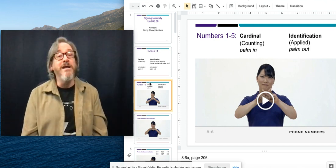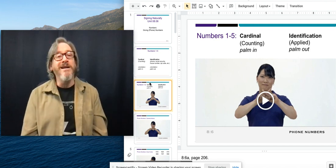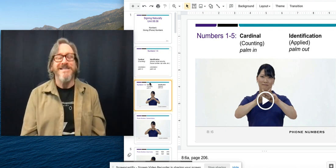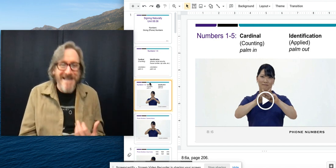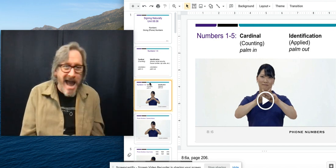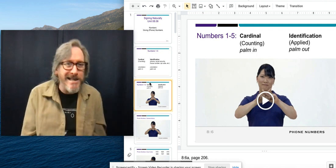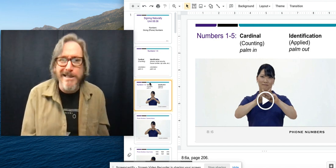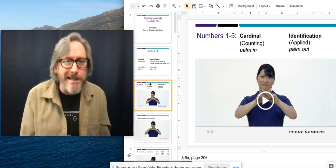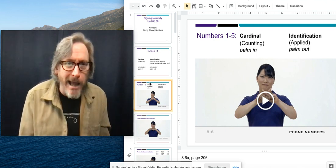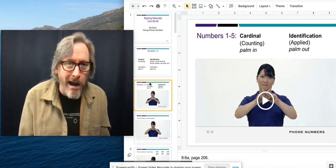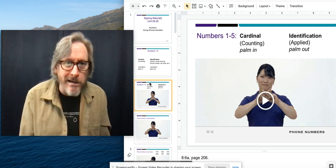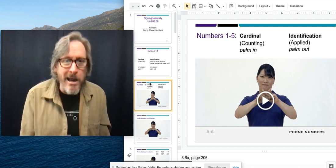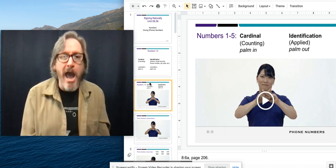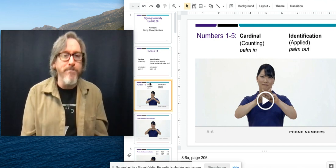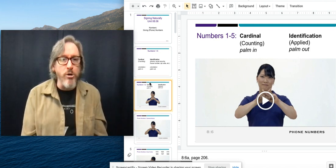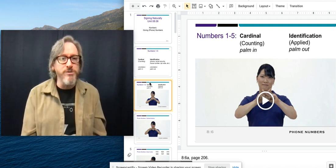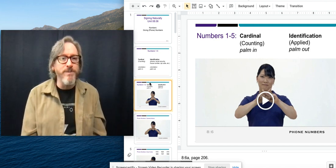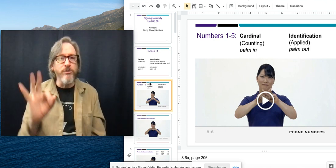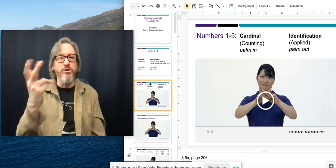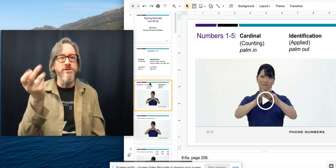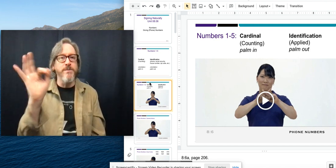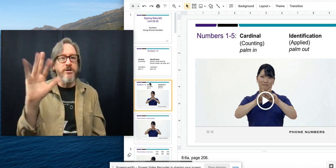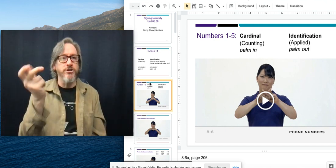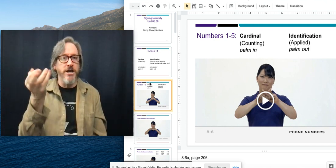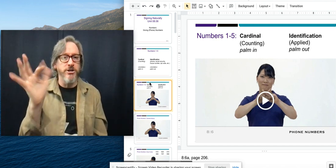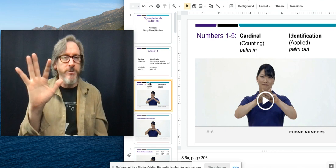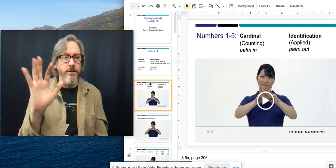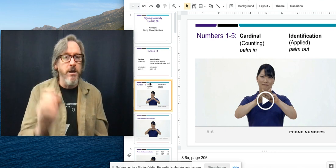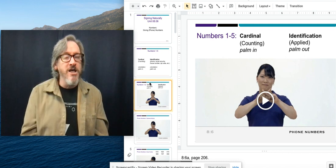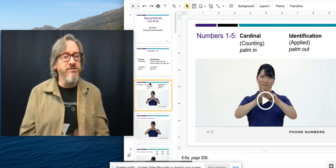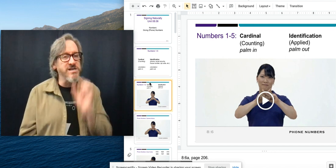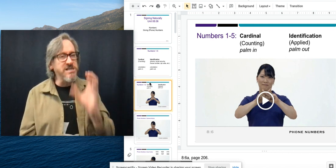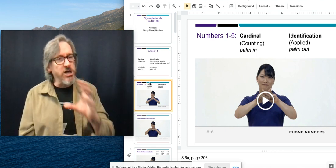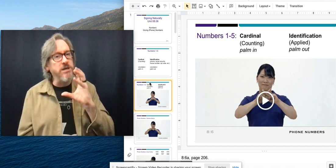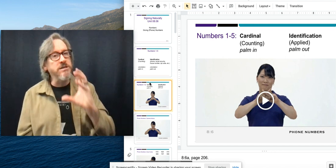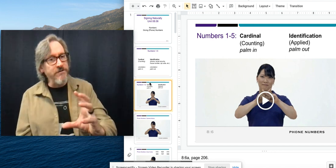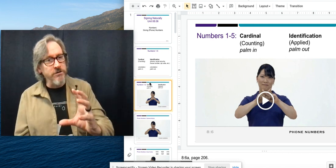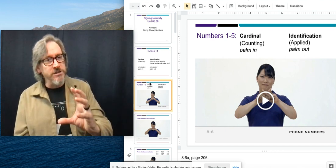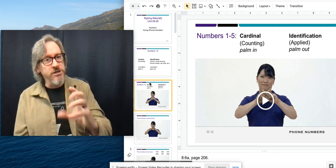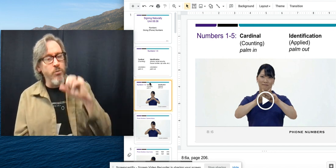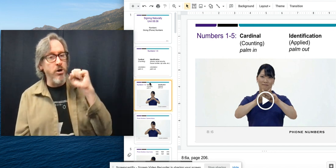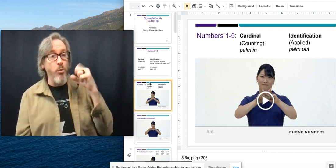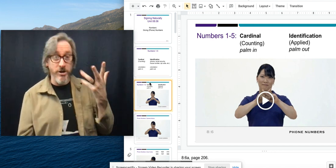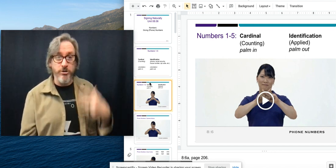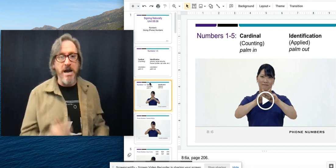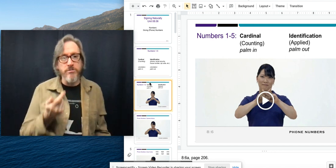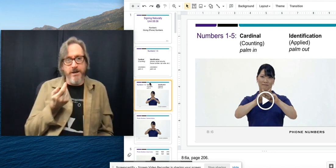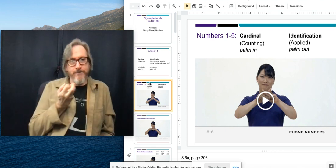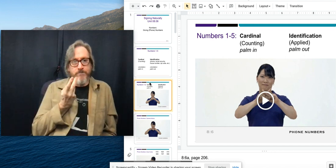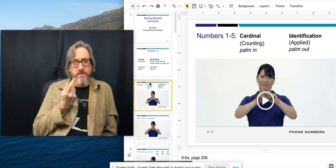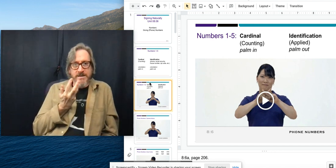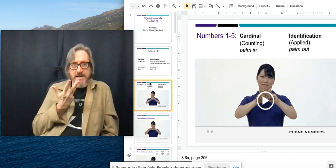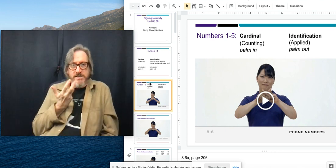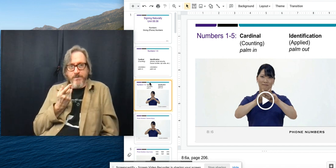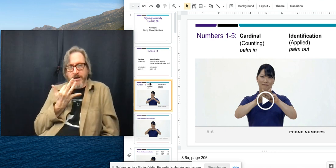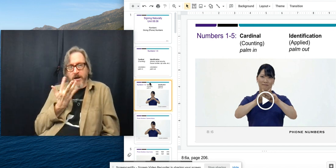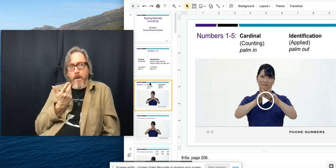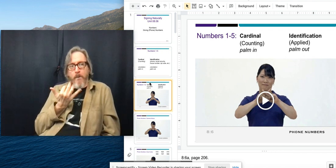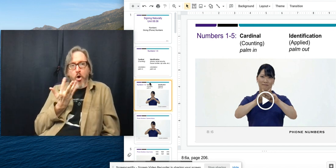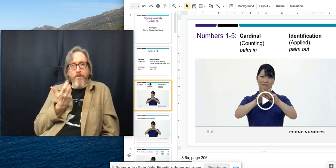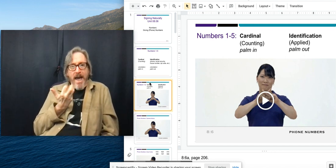same. Technically they are, and most people use them interchangeably. There's a subtle difference where, when you're counting, it tends